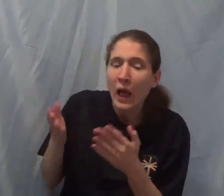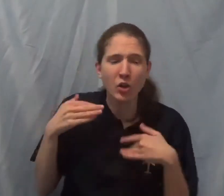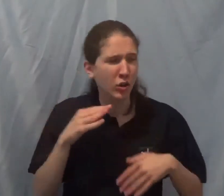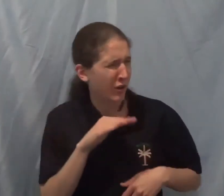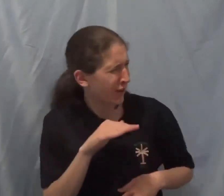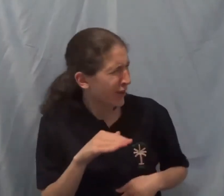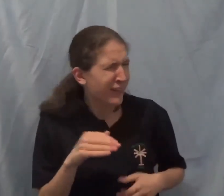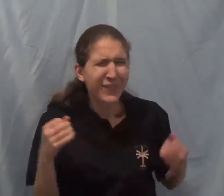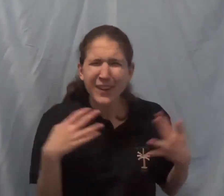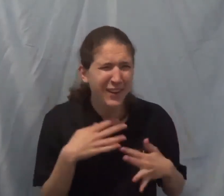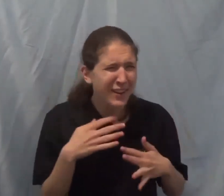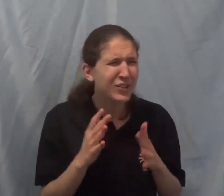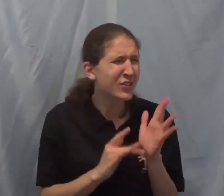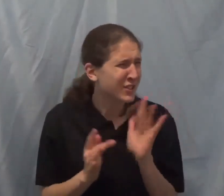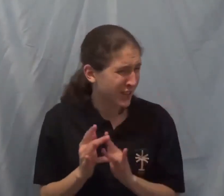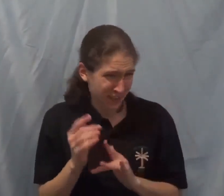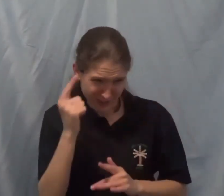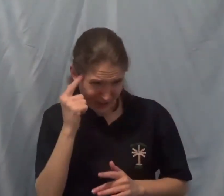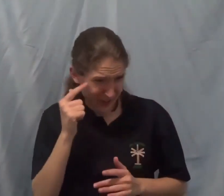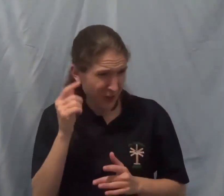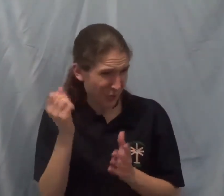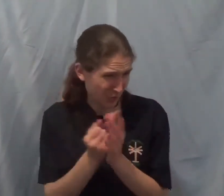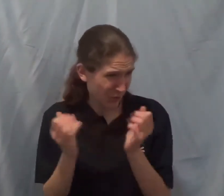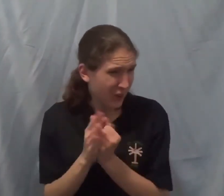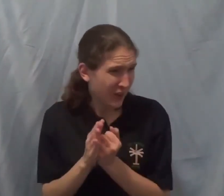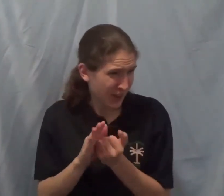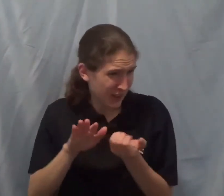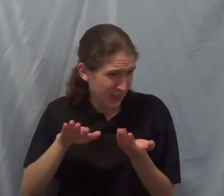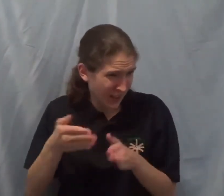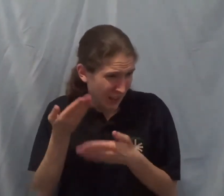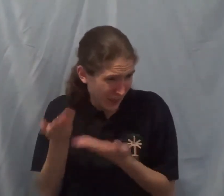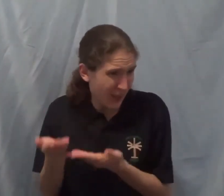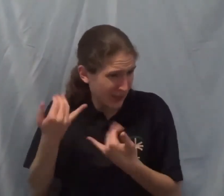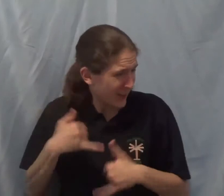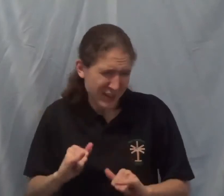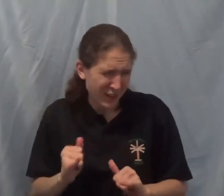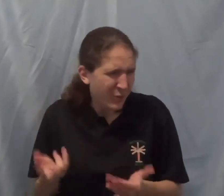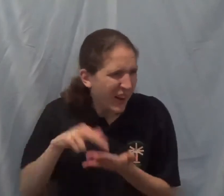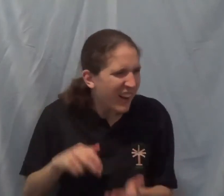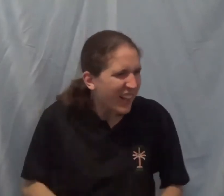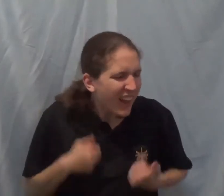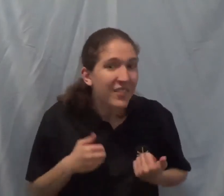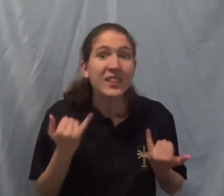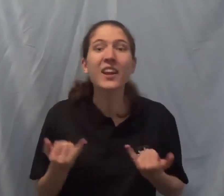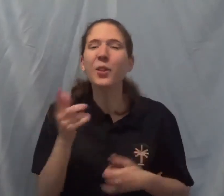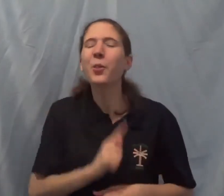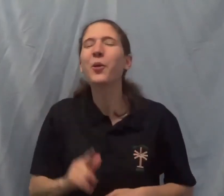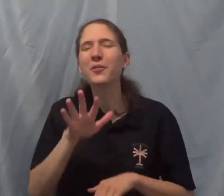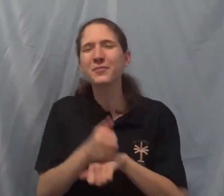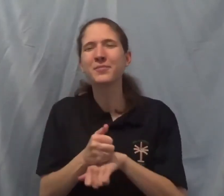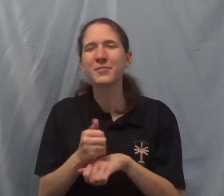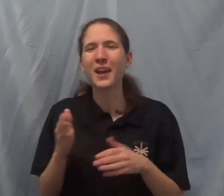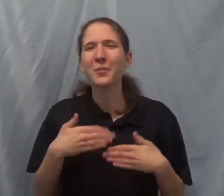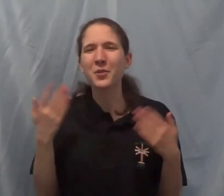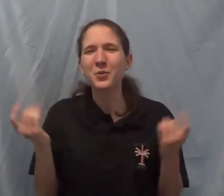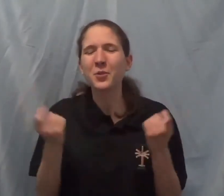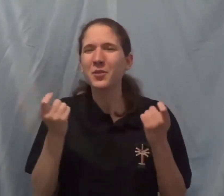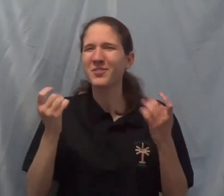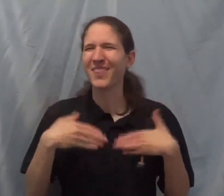day the Lord has made. Let us rejoice and be glad. So that's kind of the backdrop. The resurrection event begs